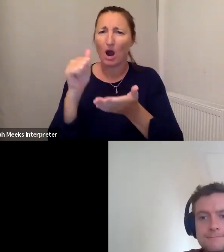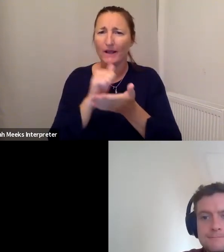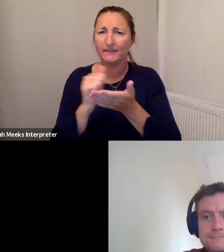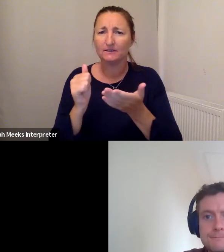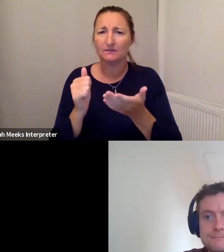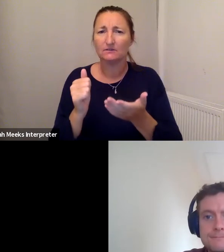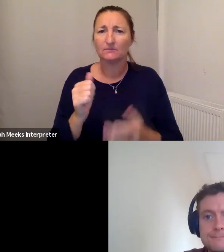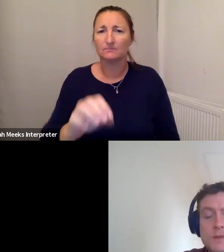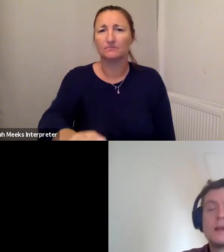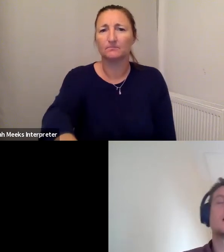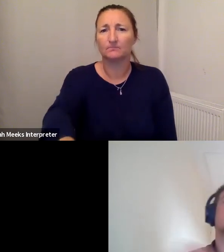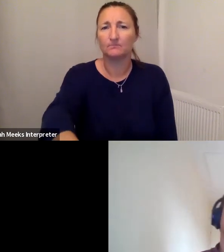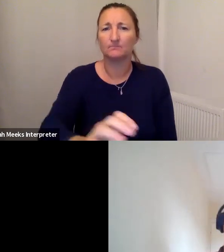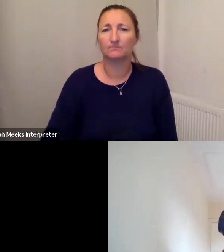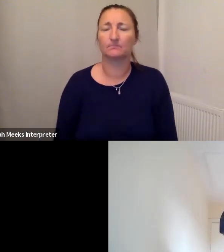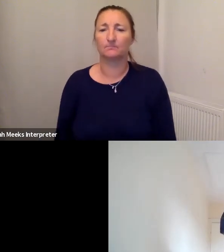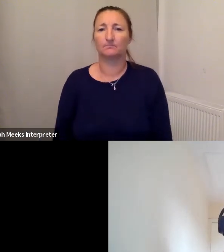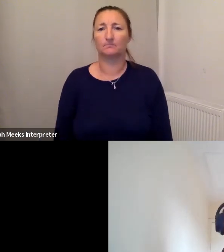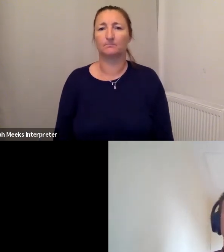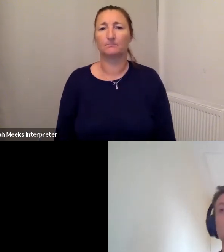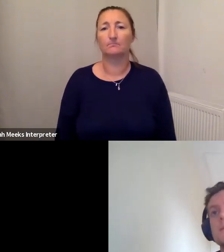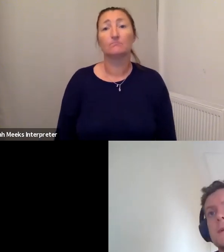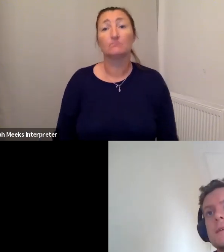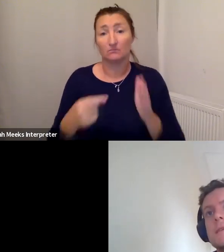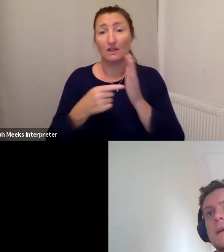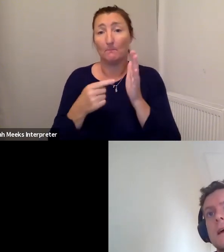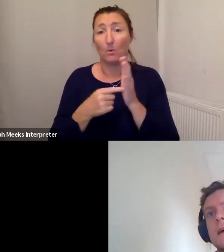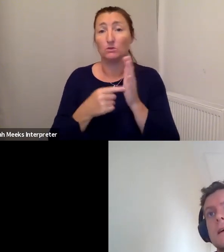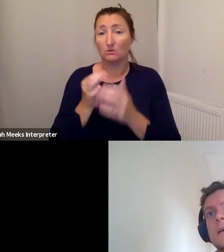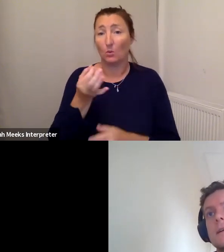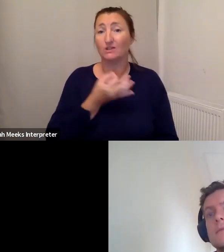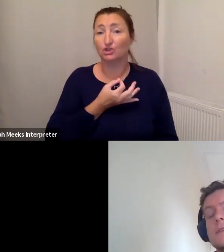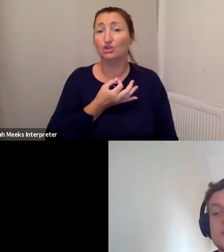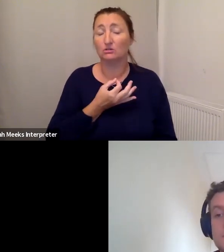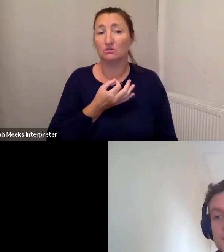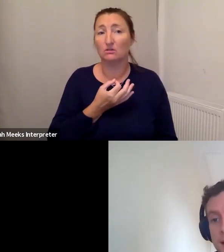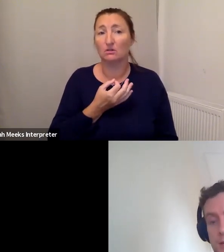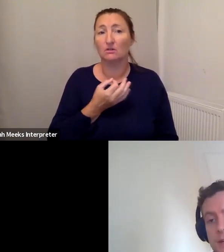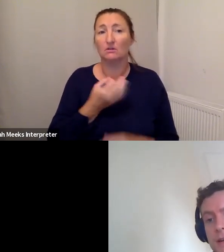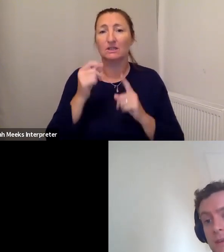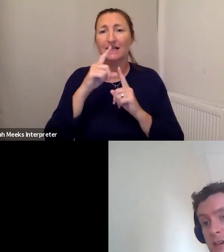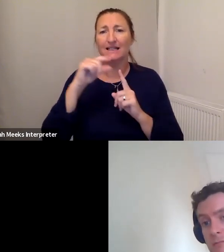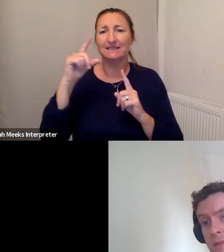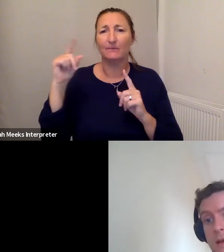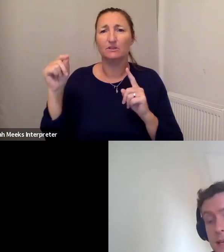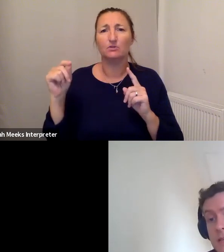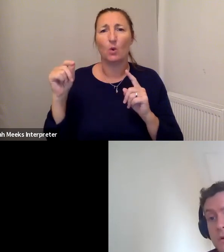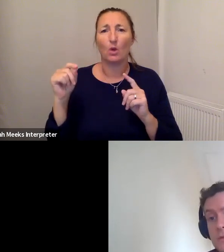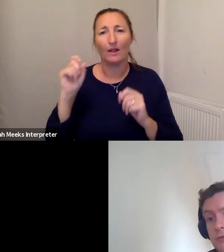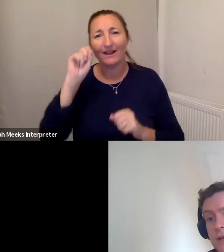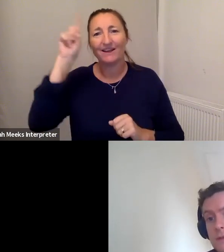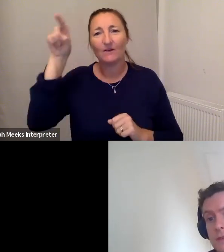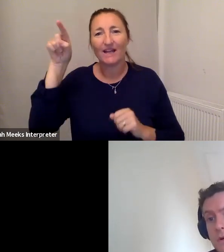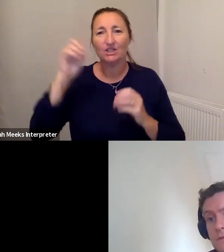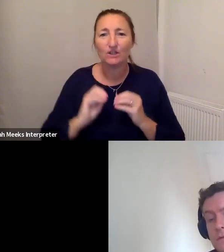of ideas you talked about. Yeah, it's a really important point because you know, digital fabrication and innovation is